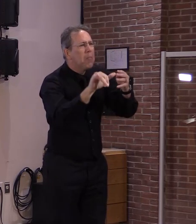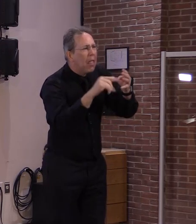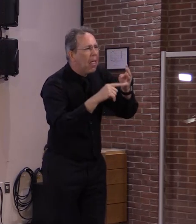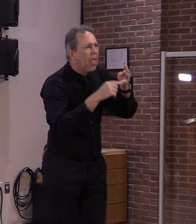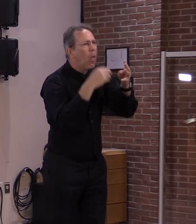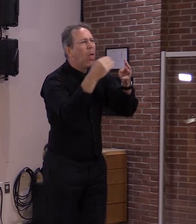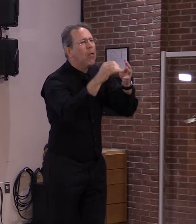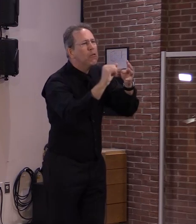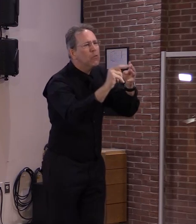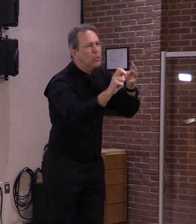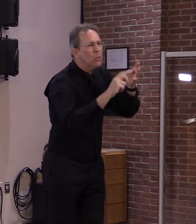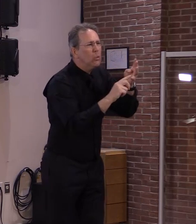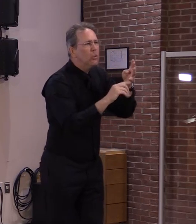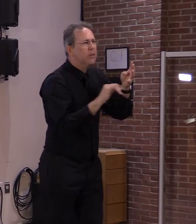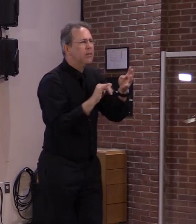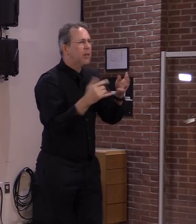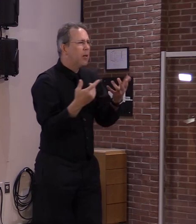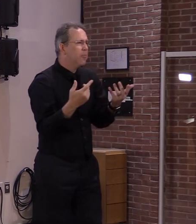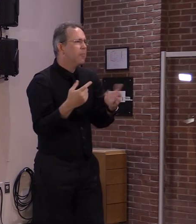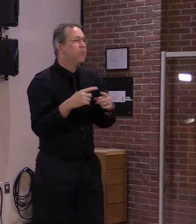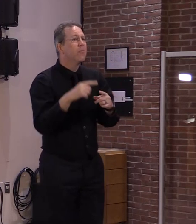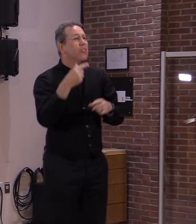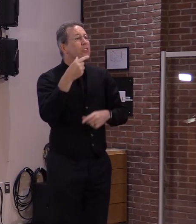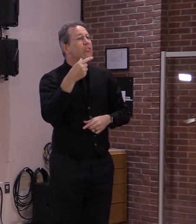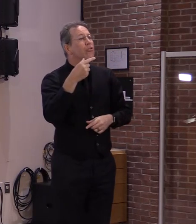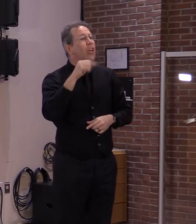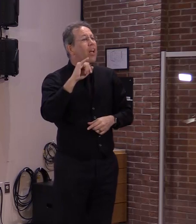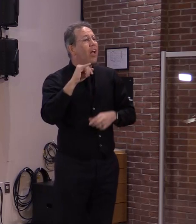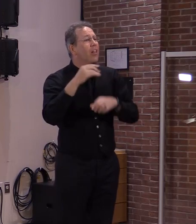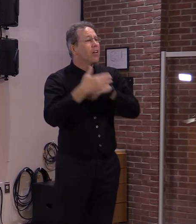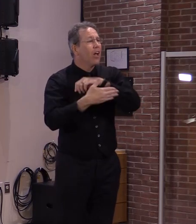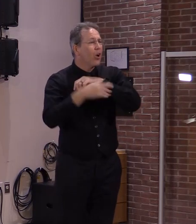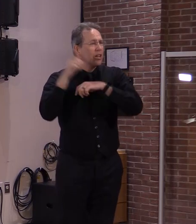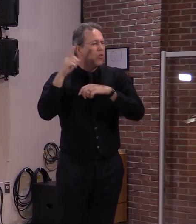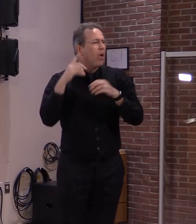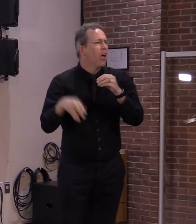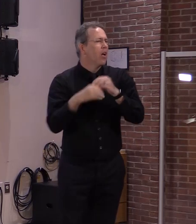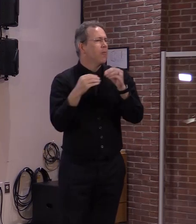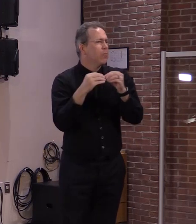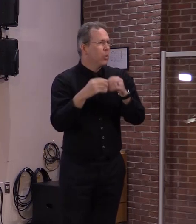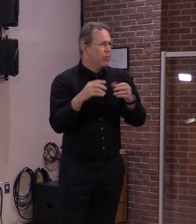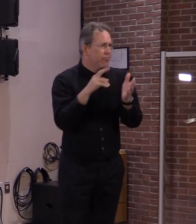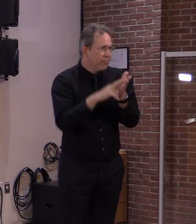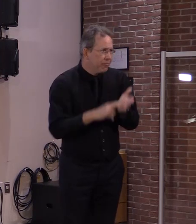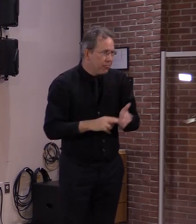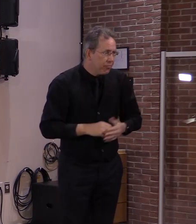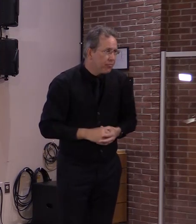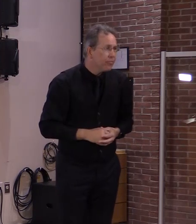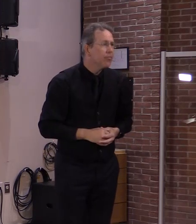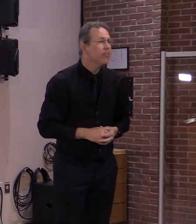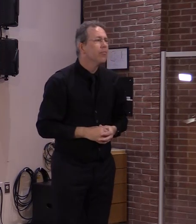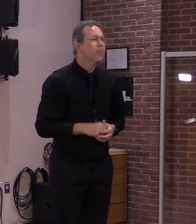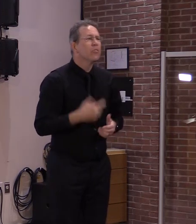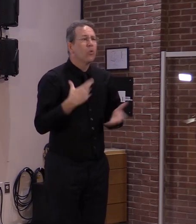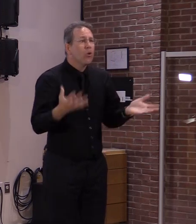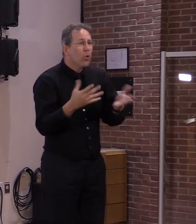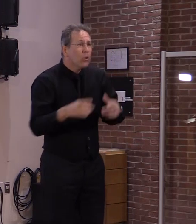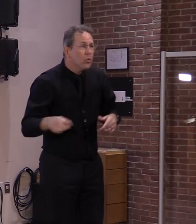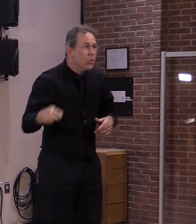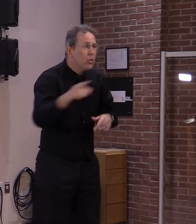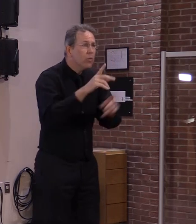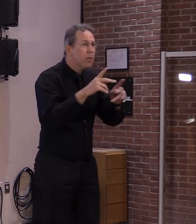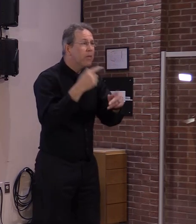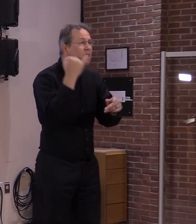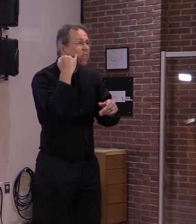the next week or so. So I would strongly encourage those who are having appointments that are further out to continue to look, because there is